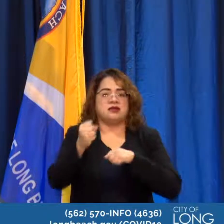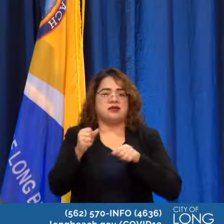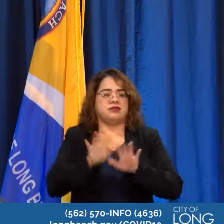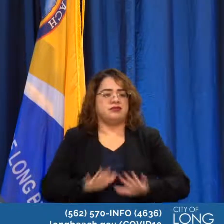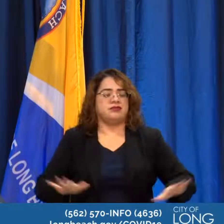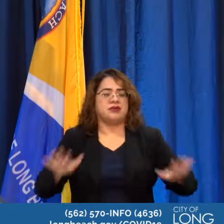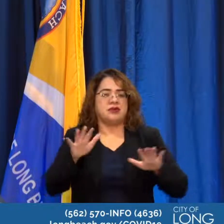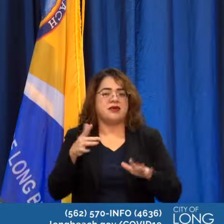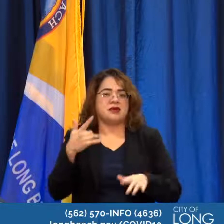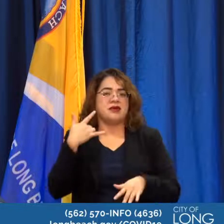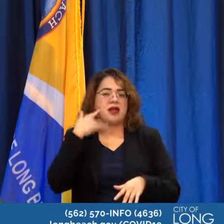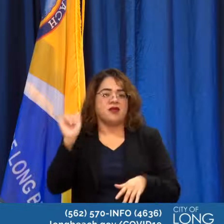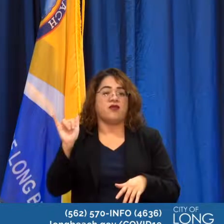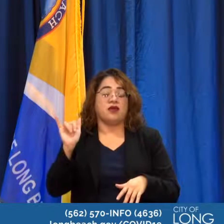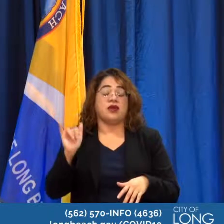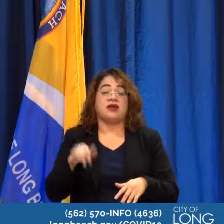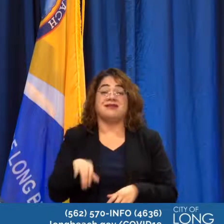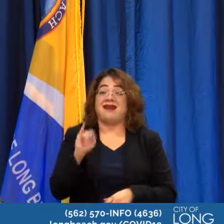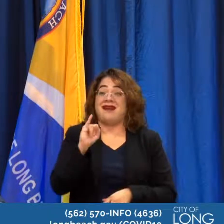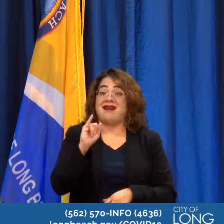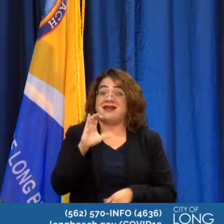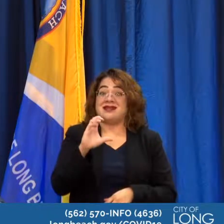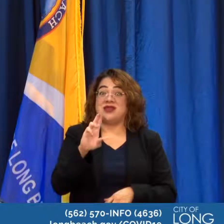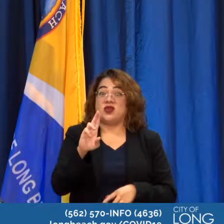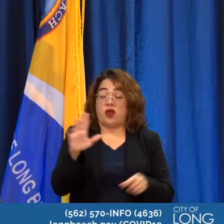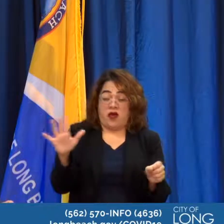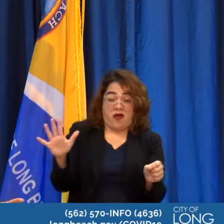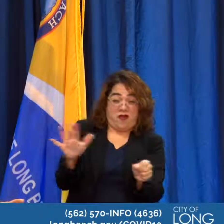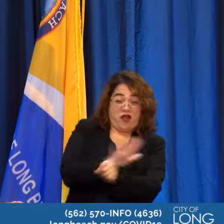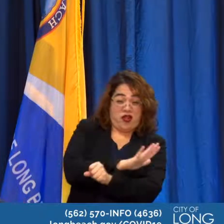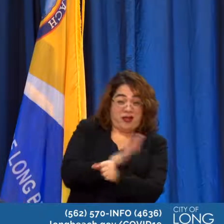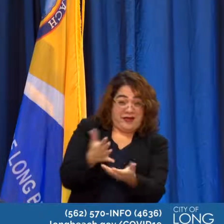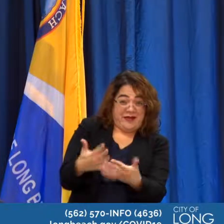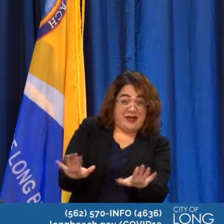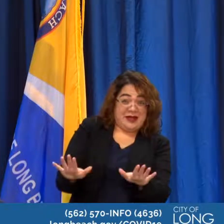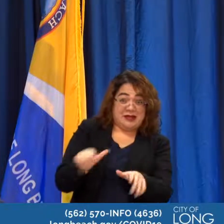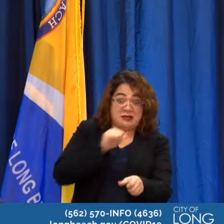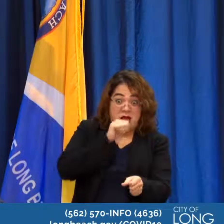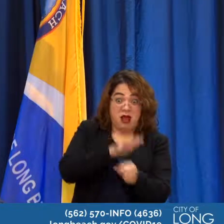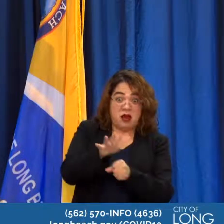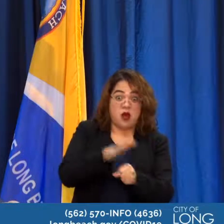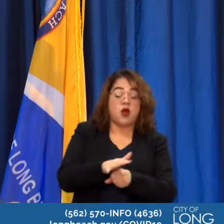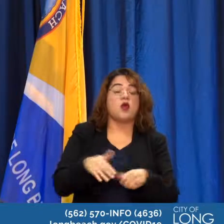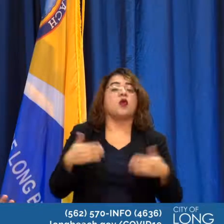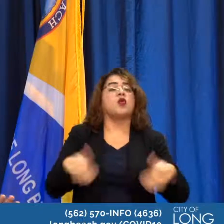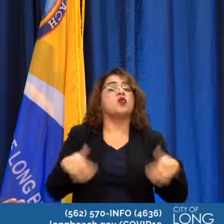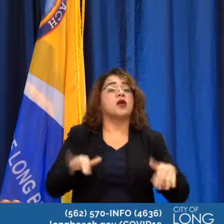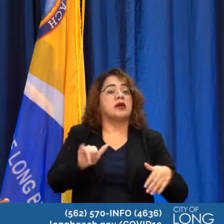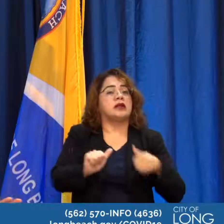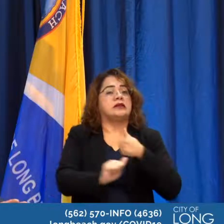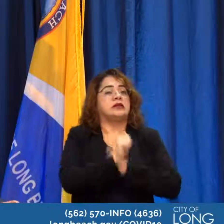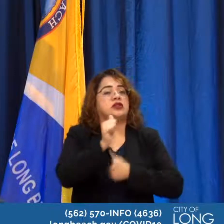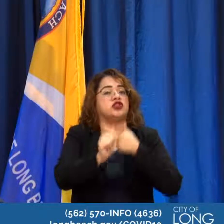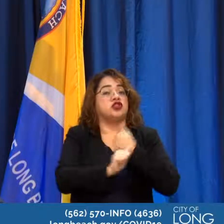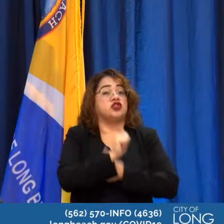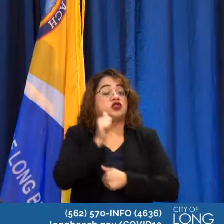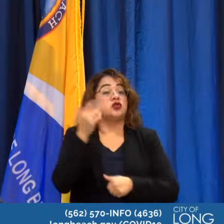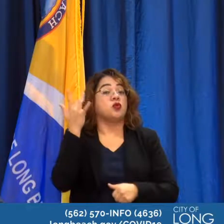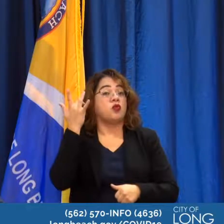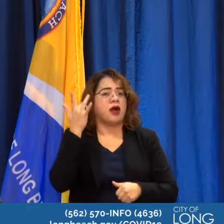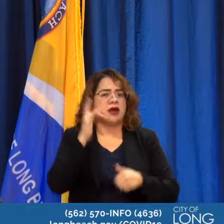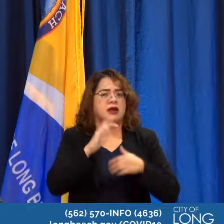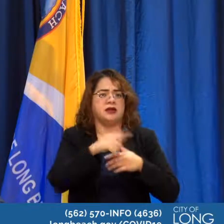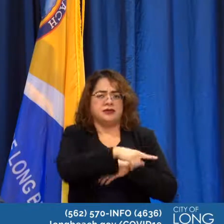of not having enough ICU capacity for folks come Christmas